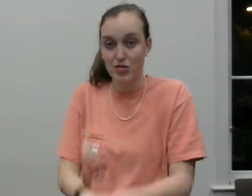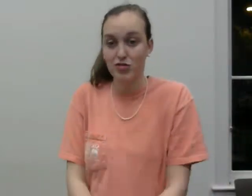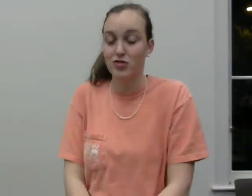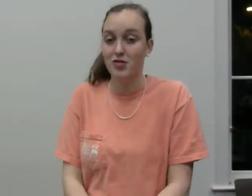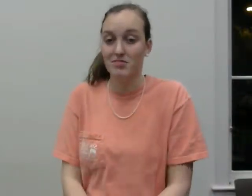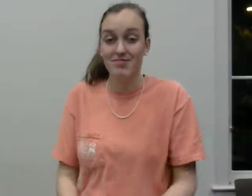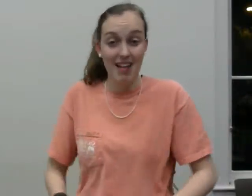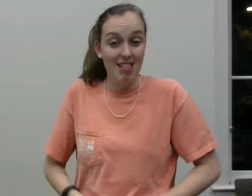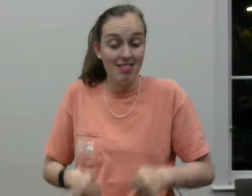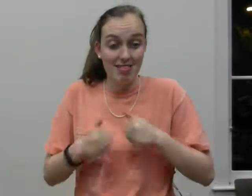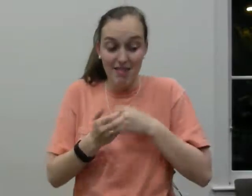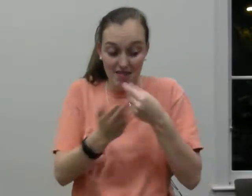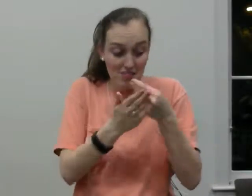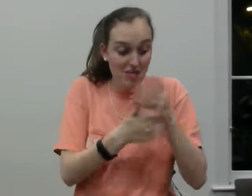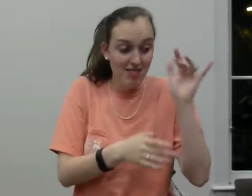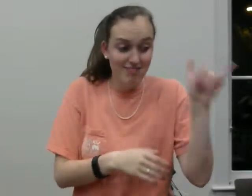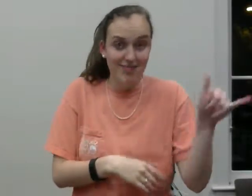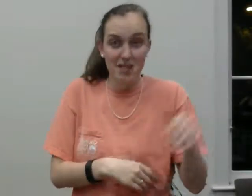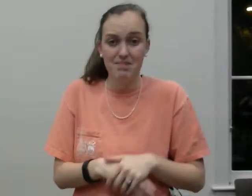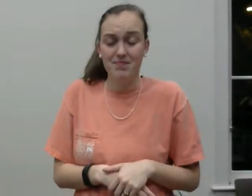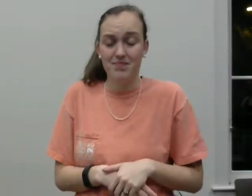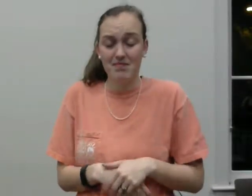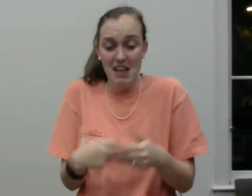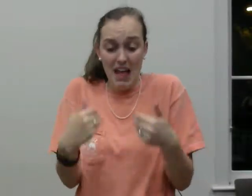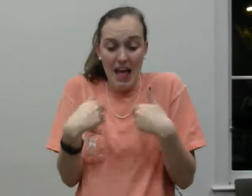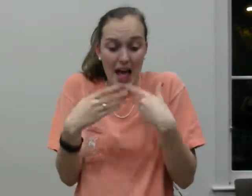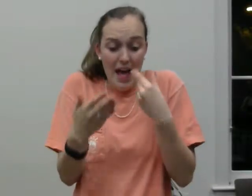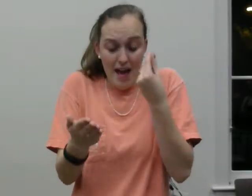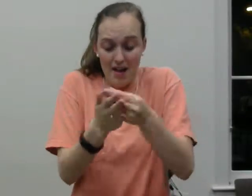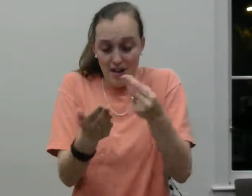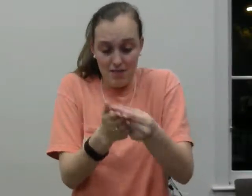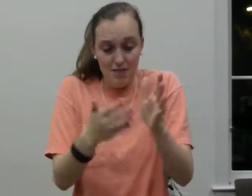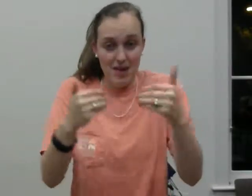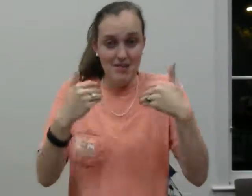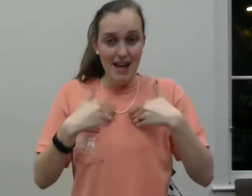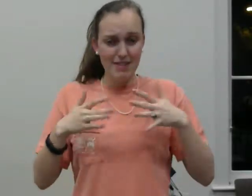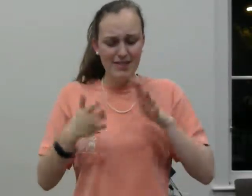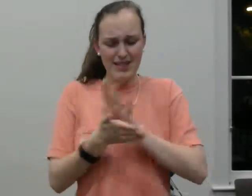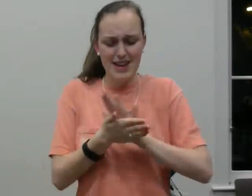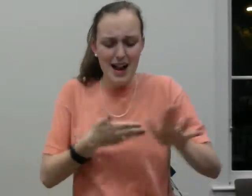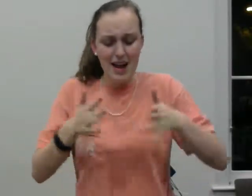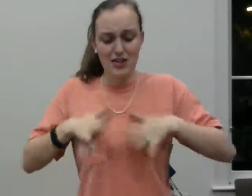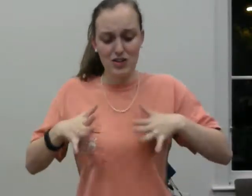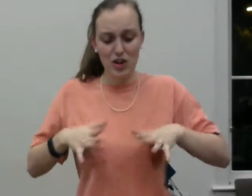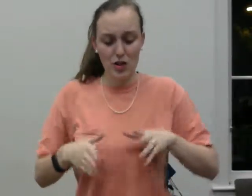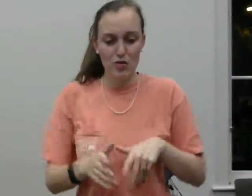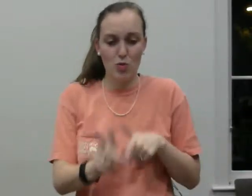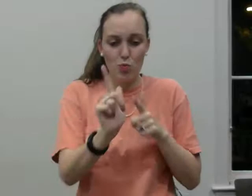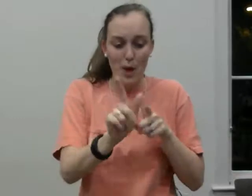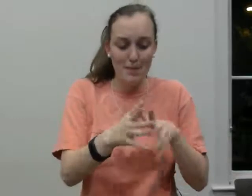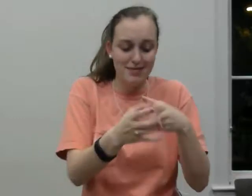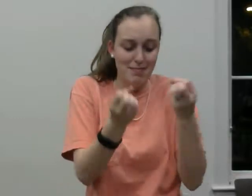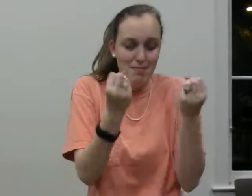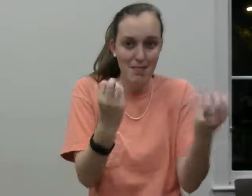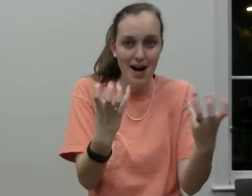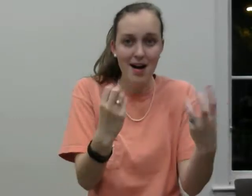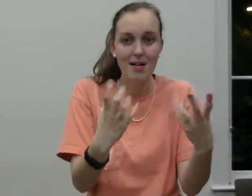Secondly, they were better equipped. They had the money to fund their army. They had nice uniforms. They had proper weapons. They had